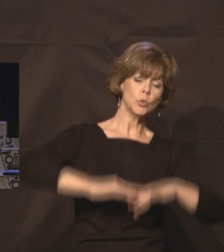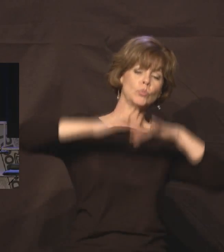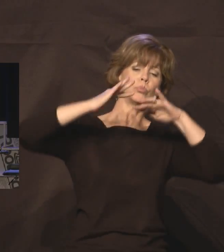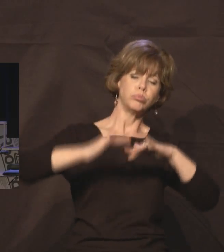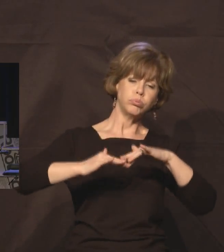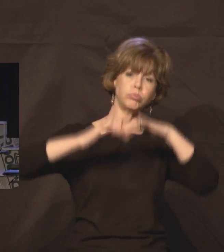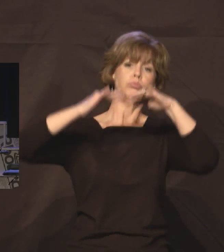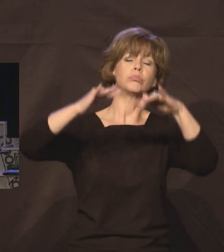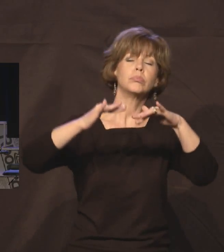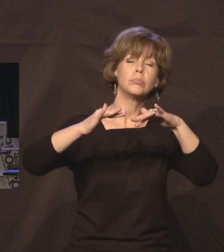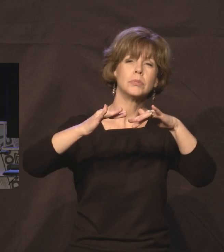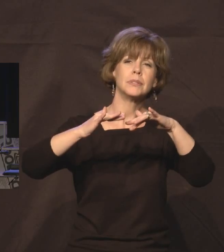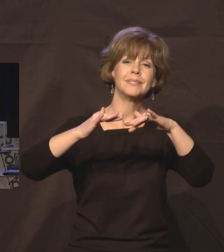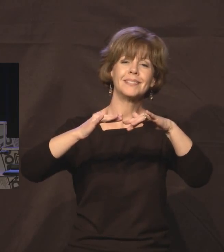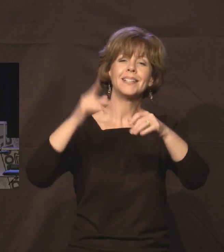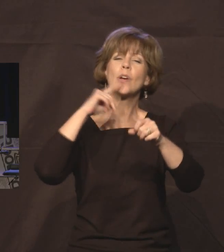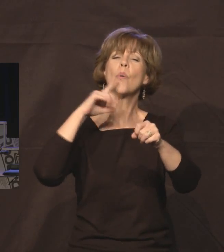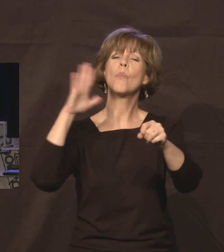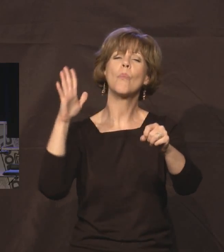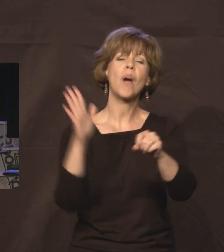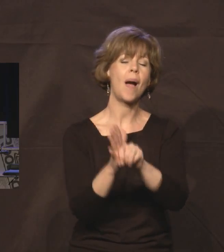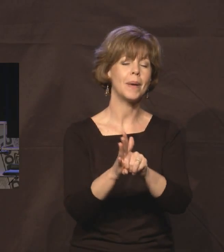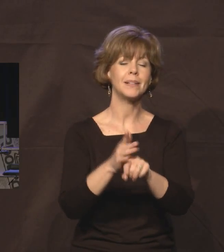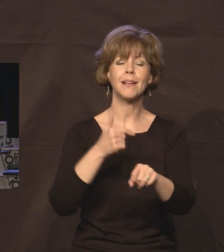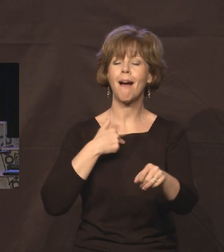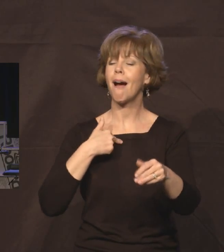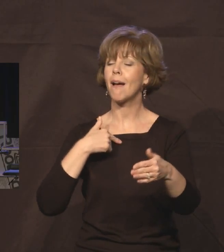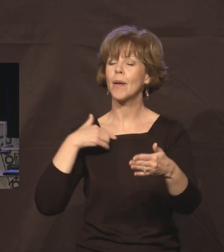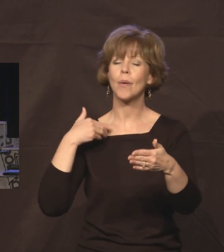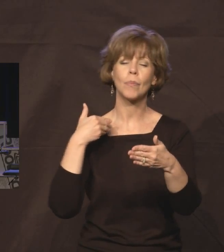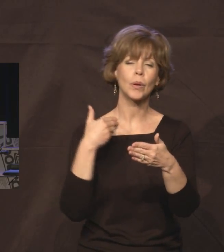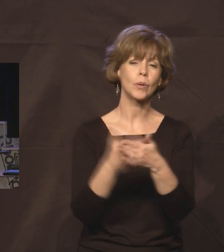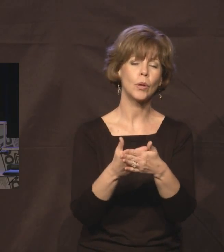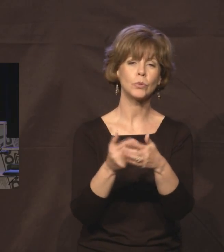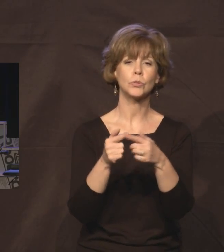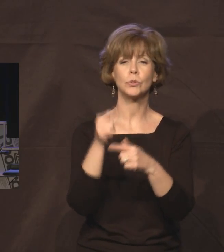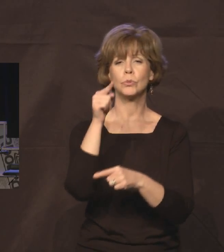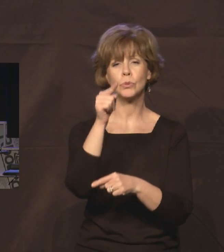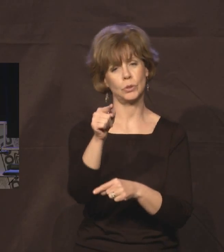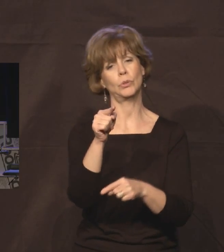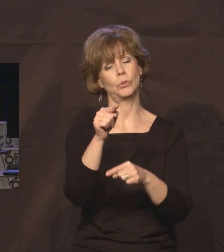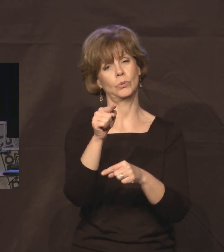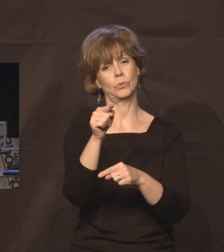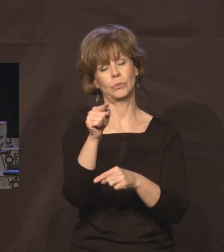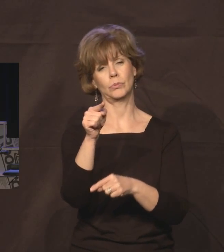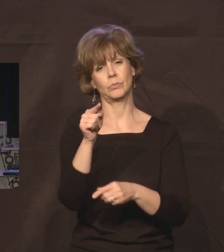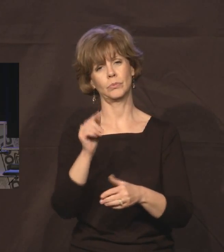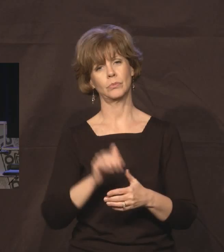I am close to you. I promise to be close to you.